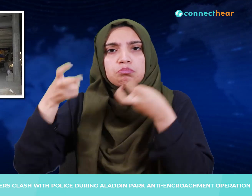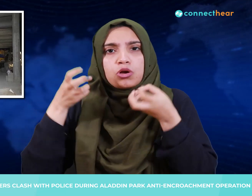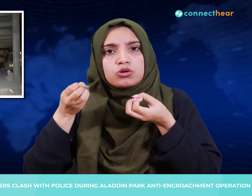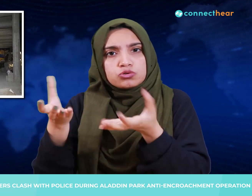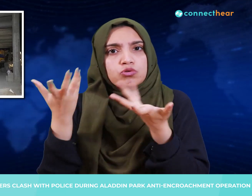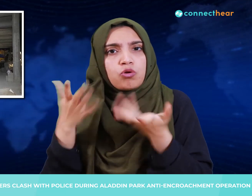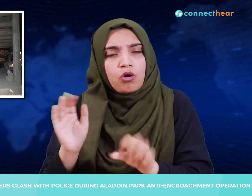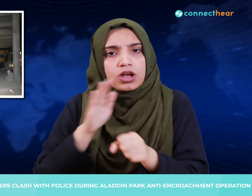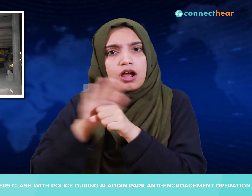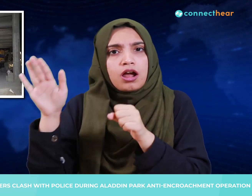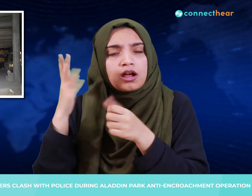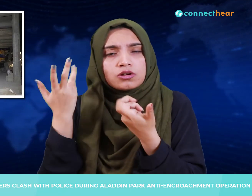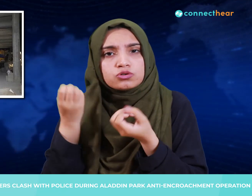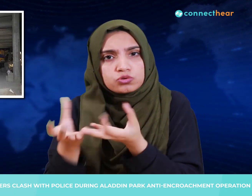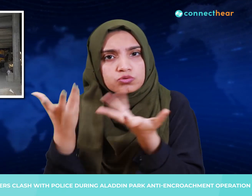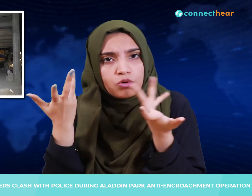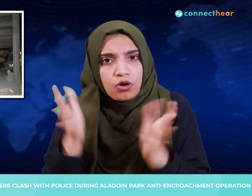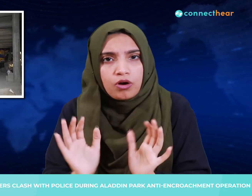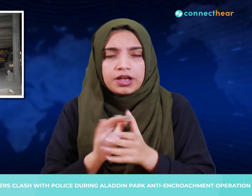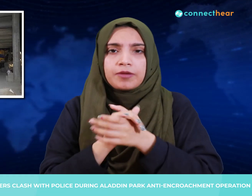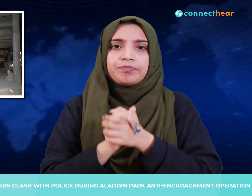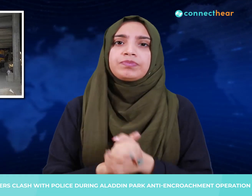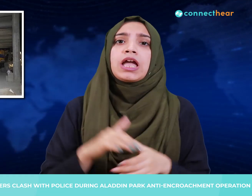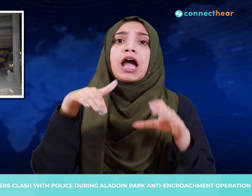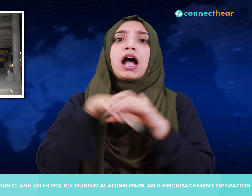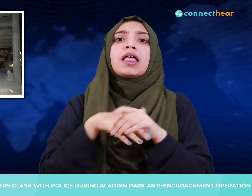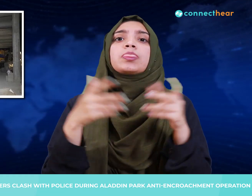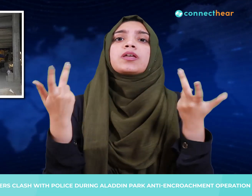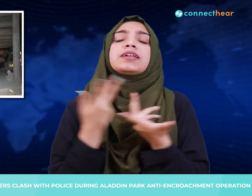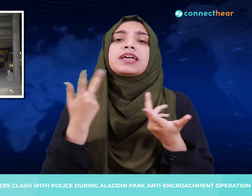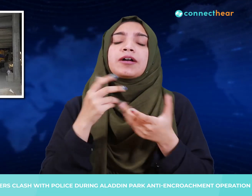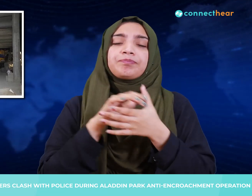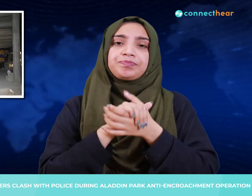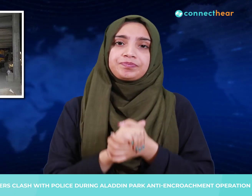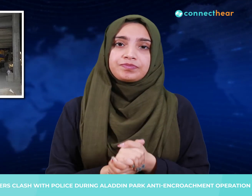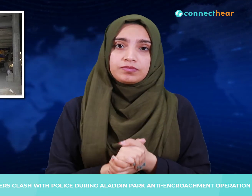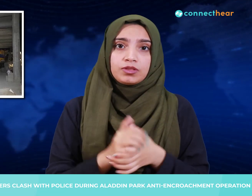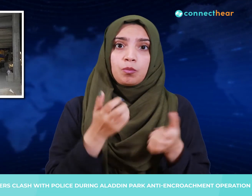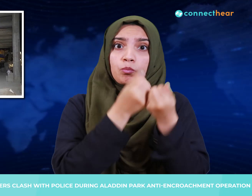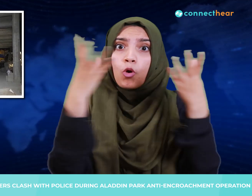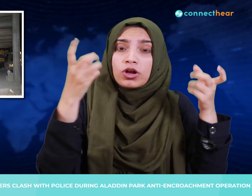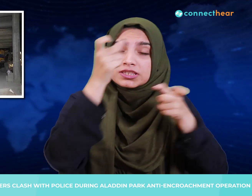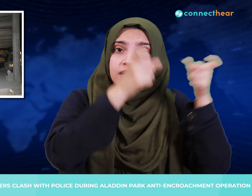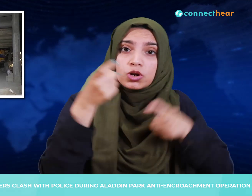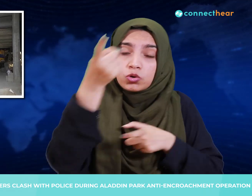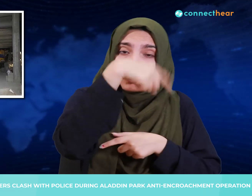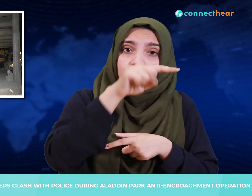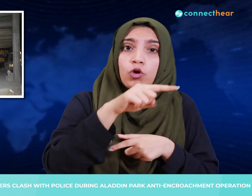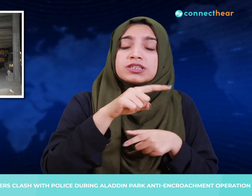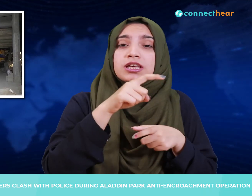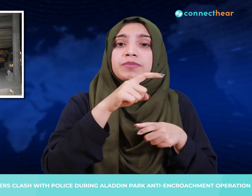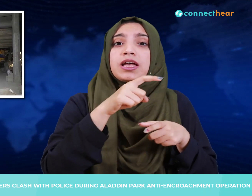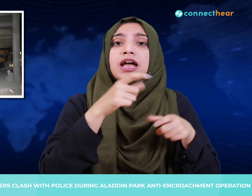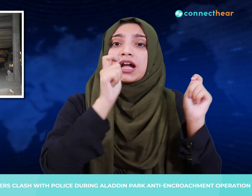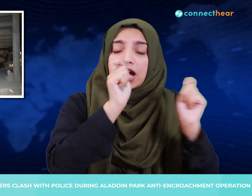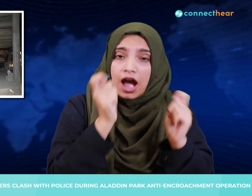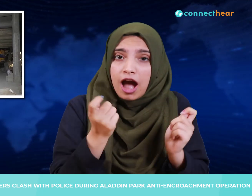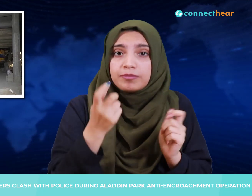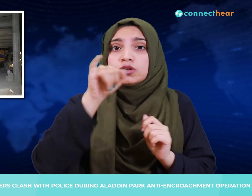As a result, several local area employees and shop owners were arrested by the police. The law enforcement officials